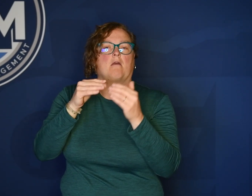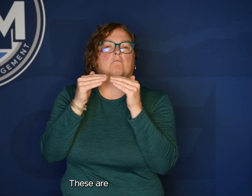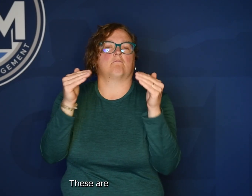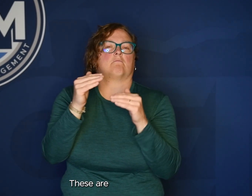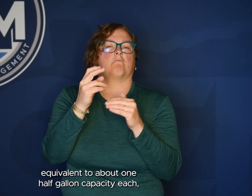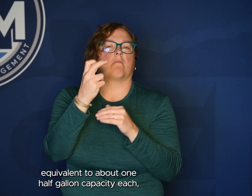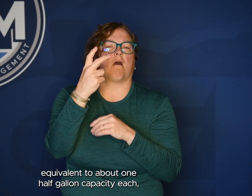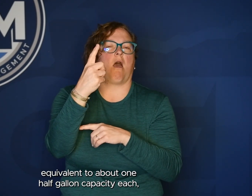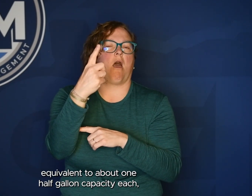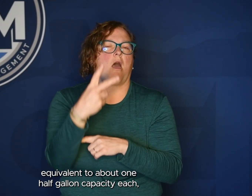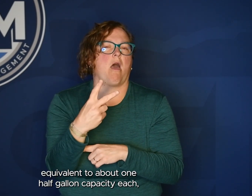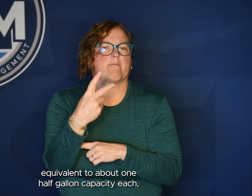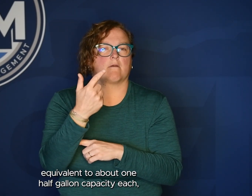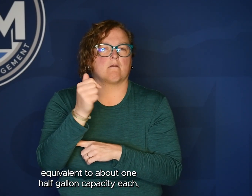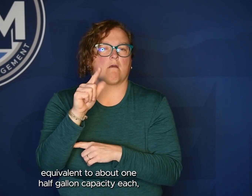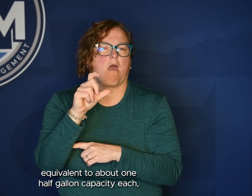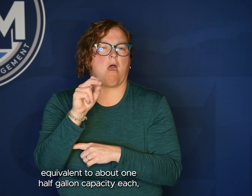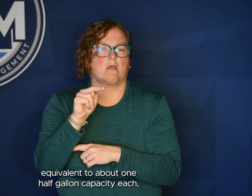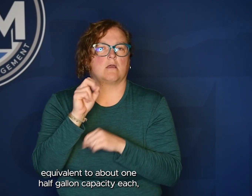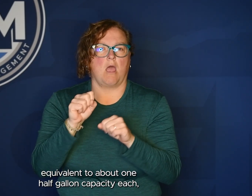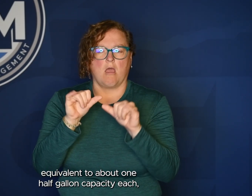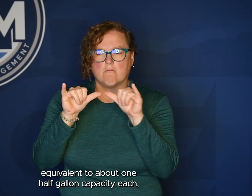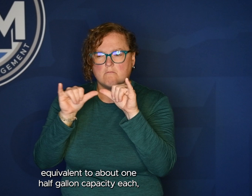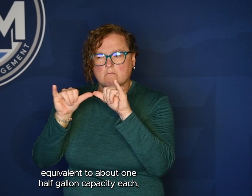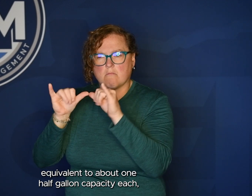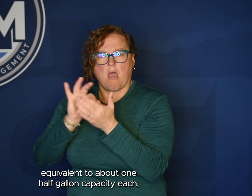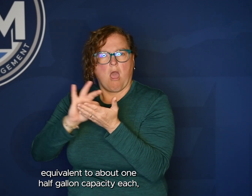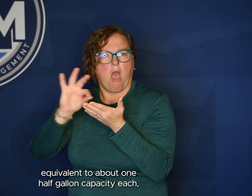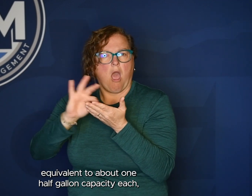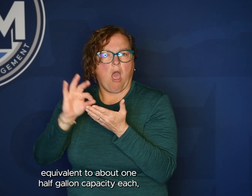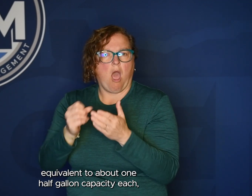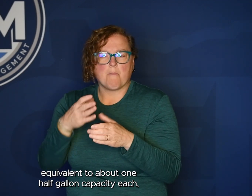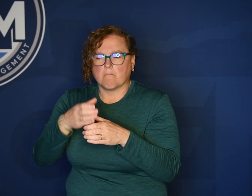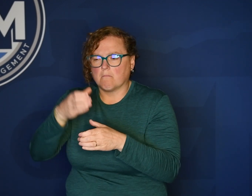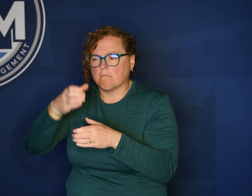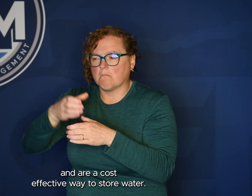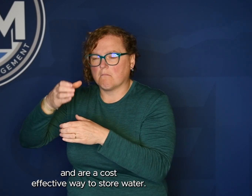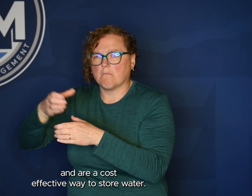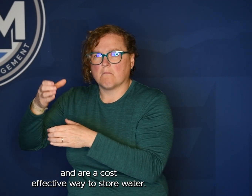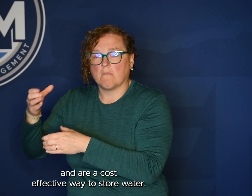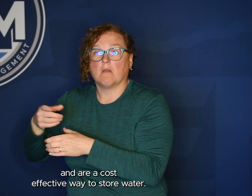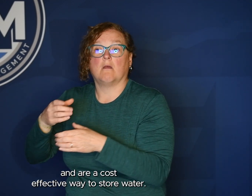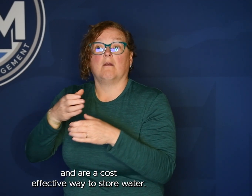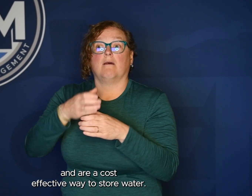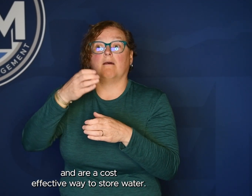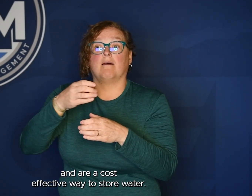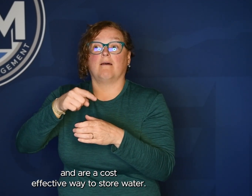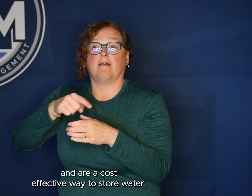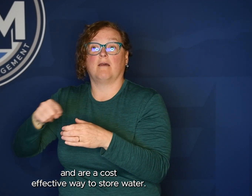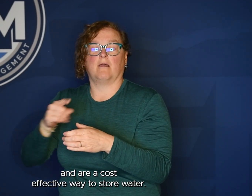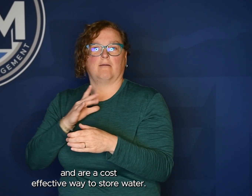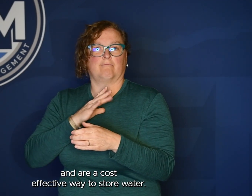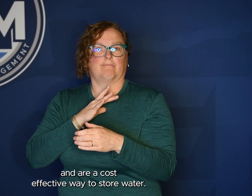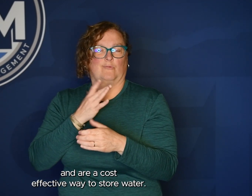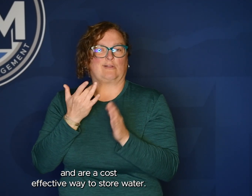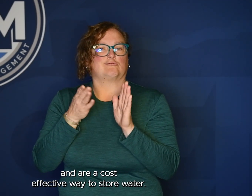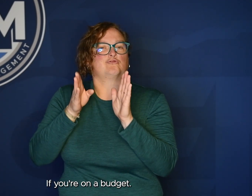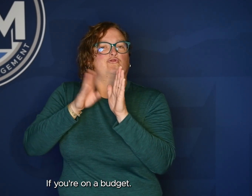These are equivalent to about 1/2 gallon capacity each and are a cost-effective way to store water if you're